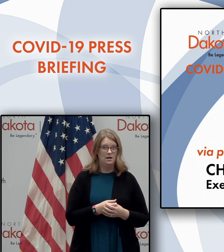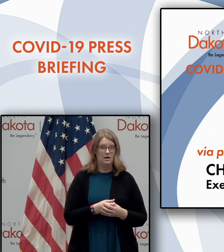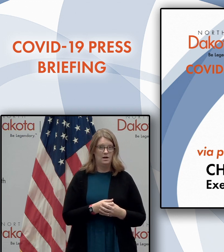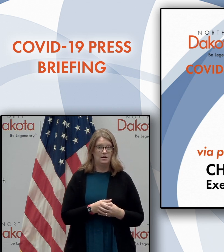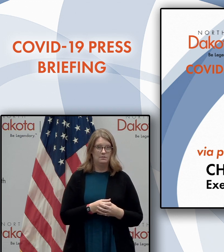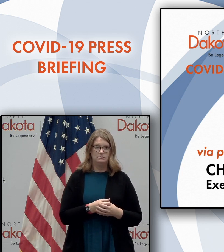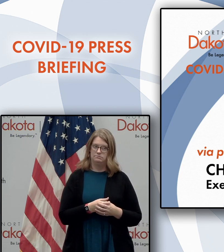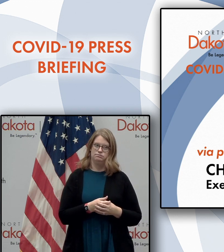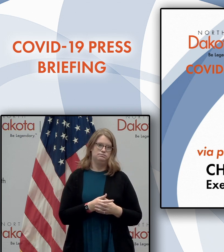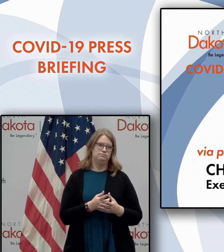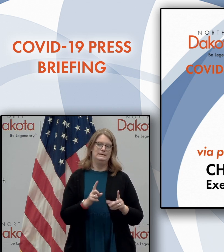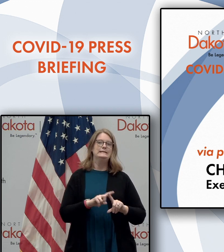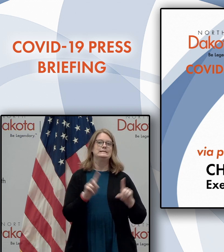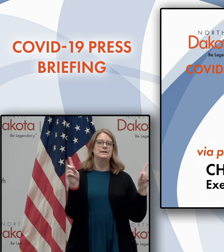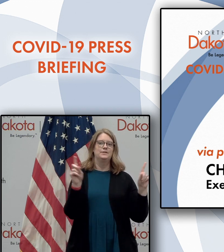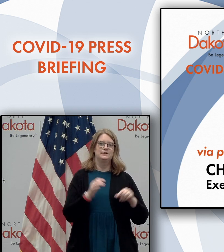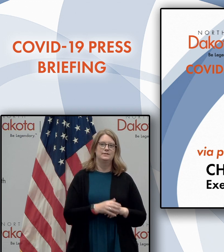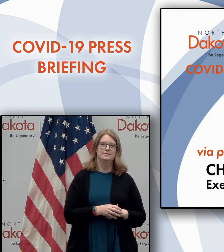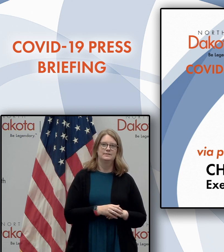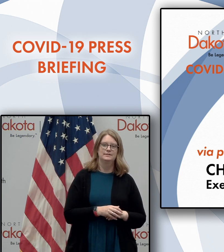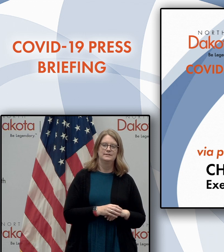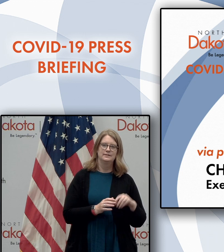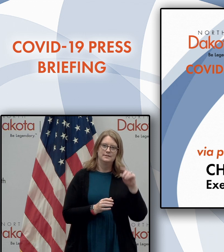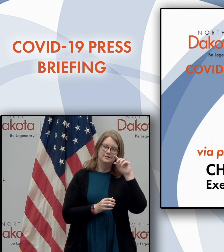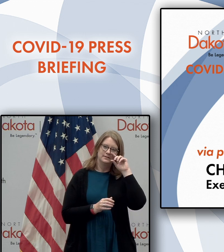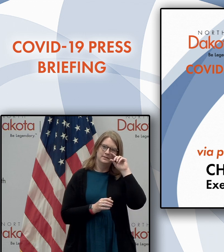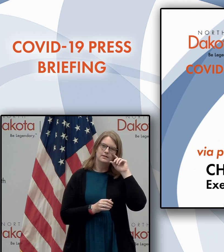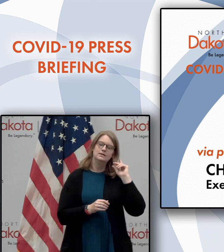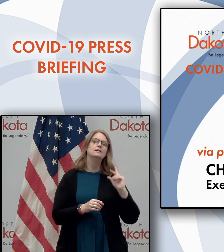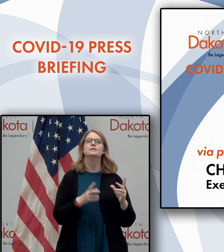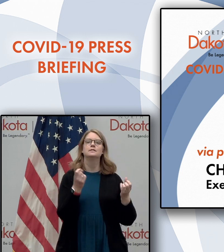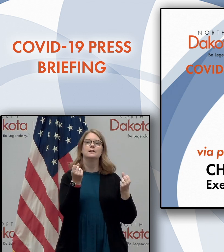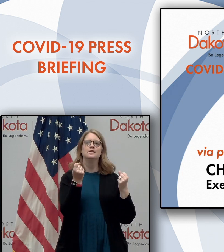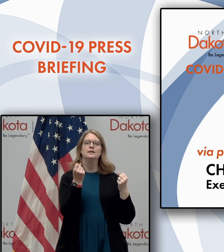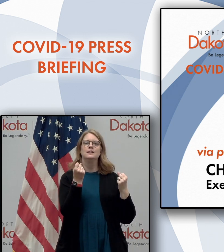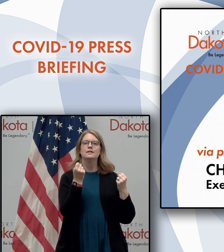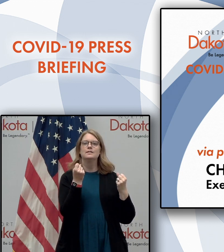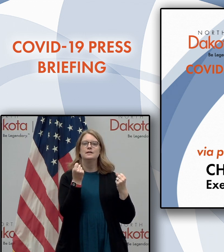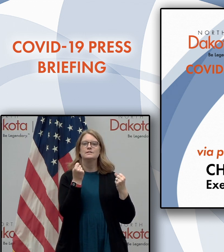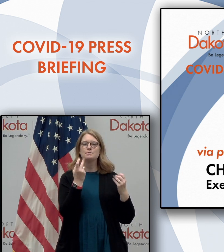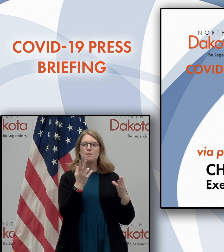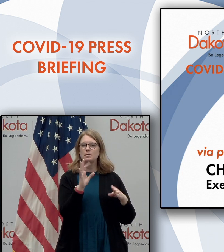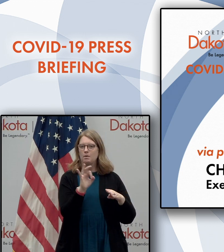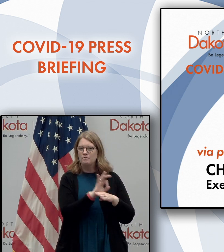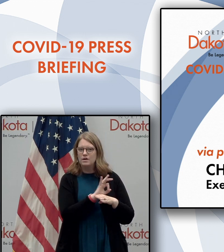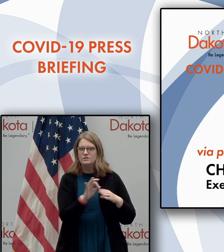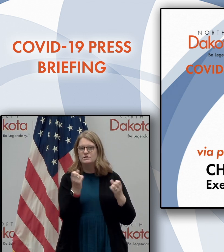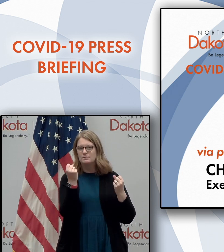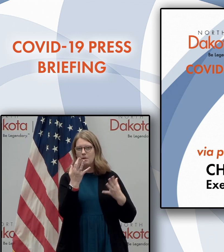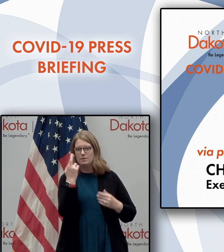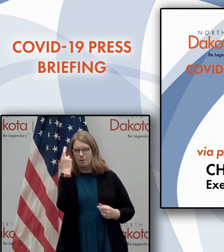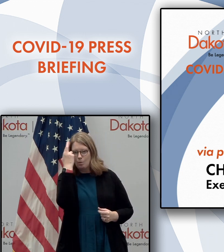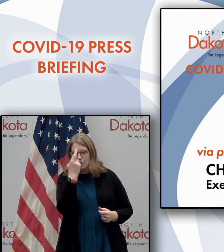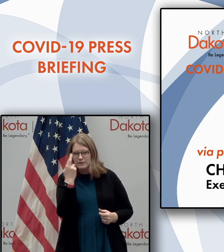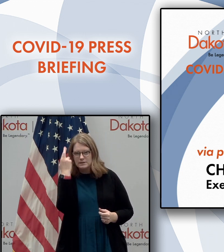it's a new time. I think, and there's multiple functions, reasons for that. I